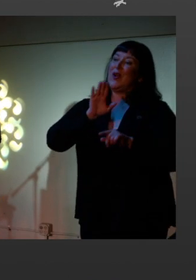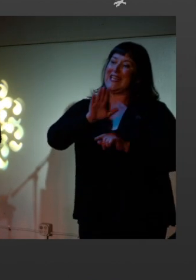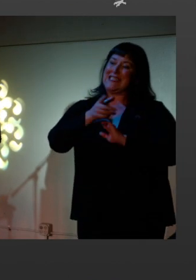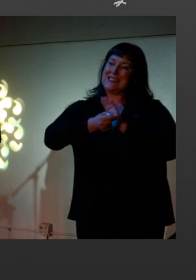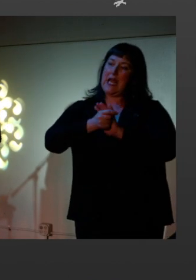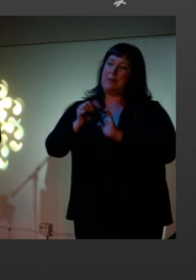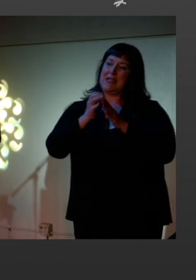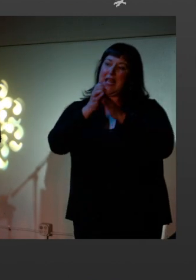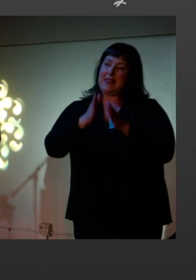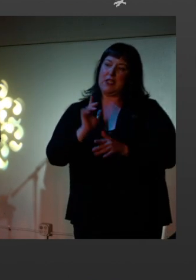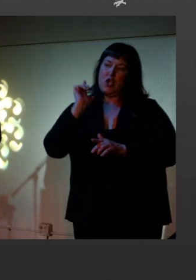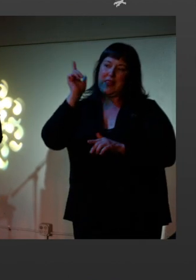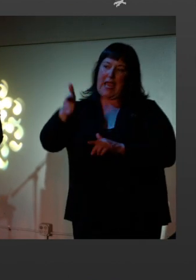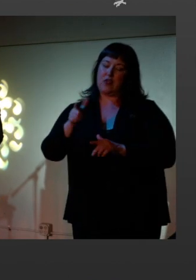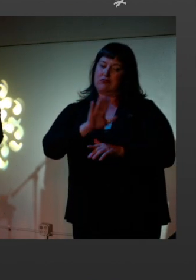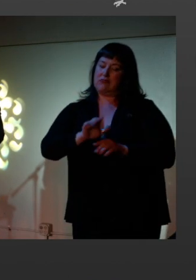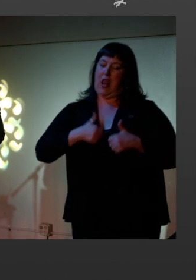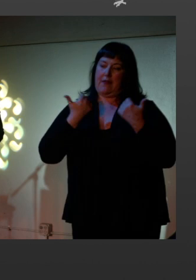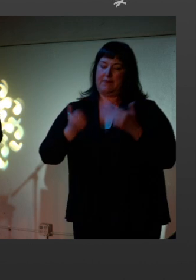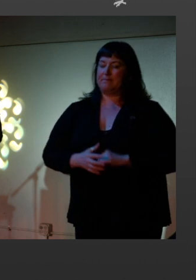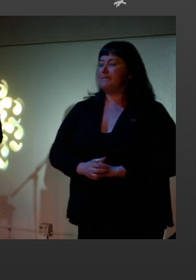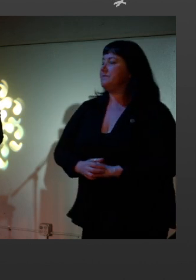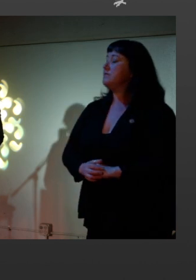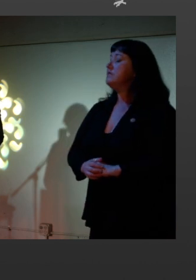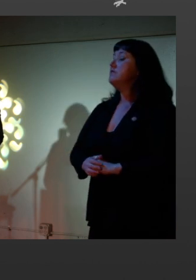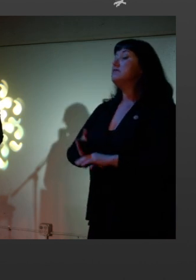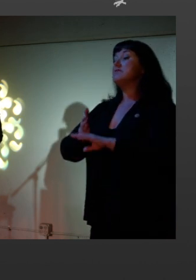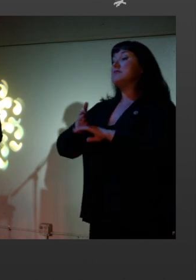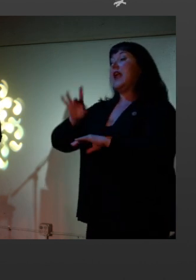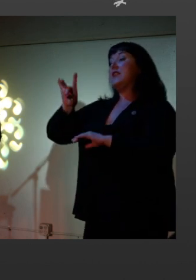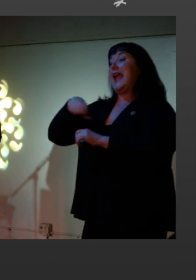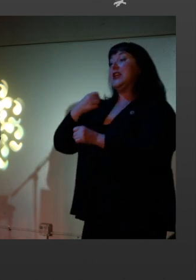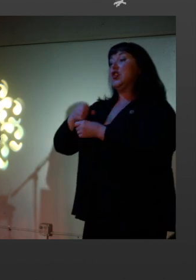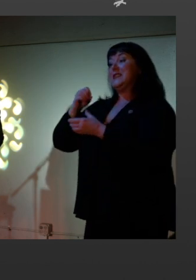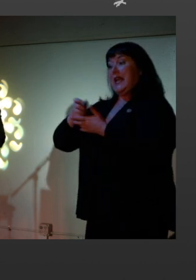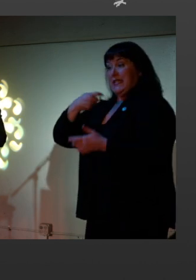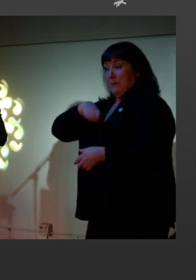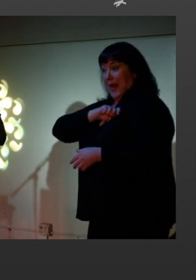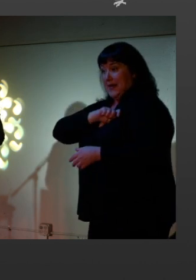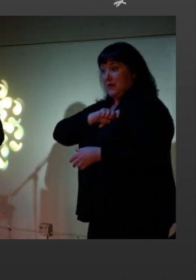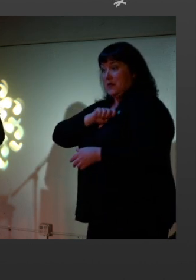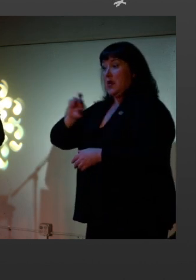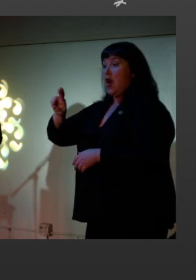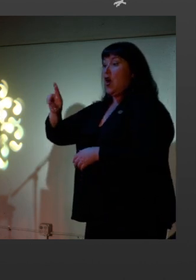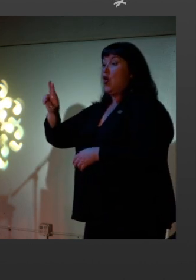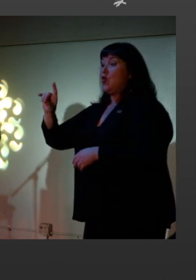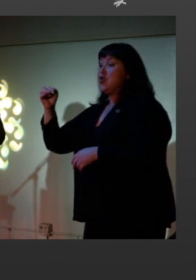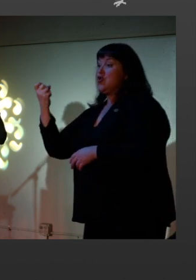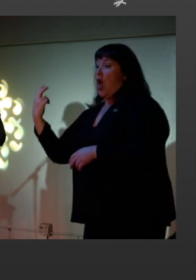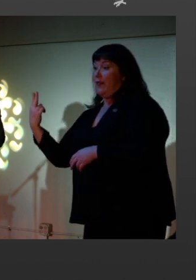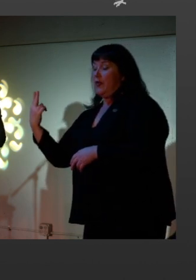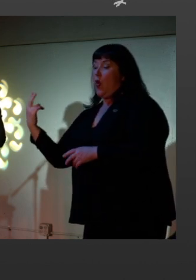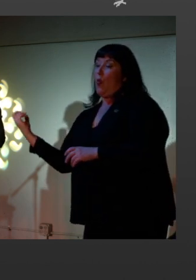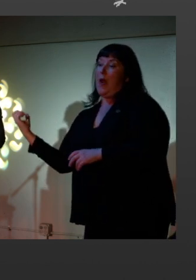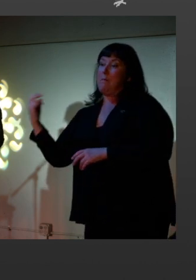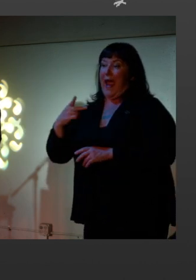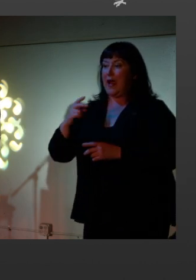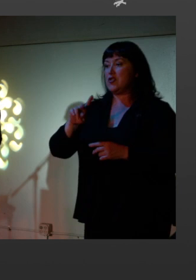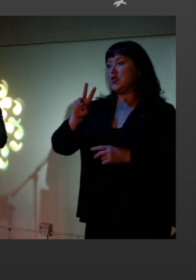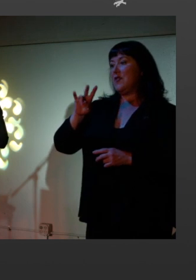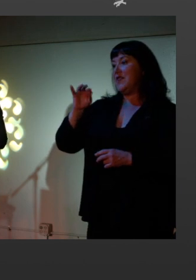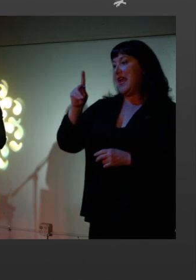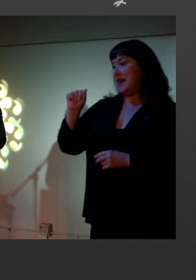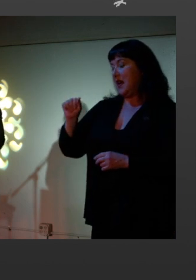life. Now, after 8 years in Spain, Rudolf was allowed to return to Vienna, and his uncle sent him off with a letter